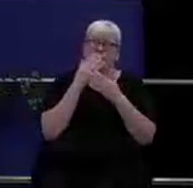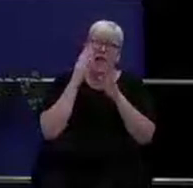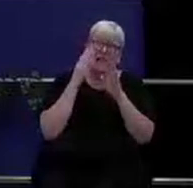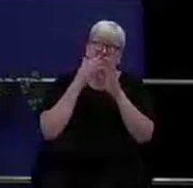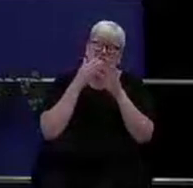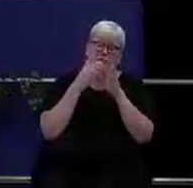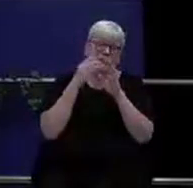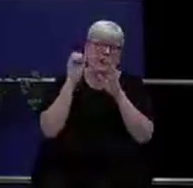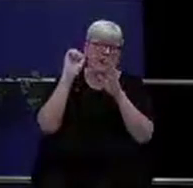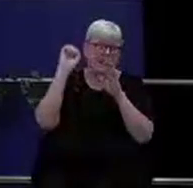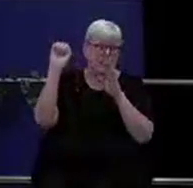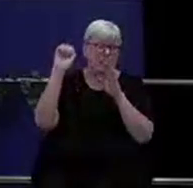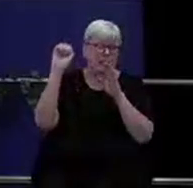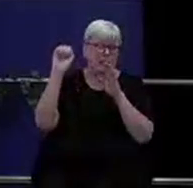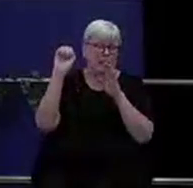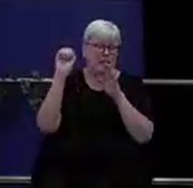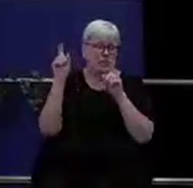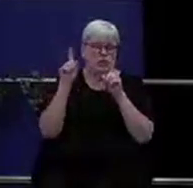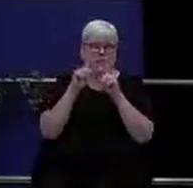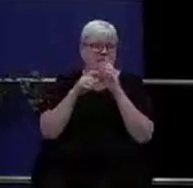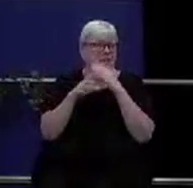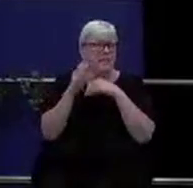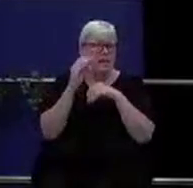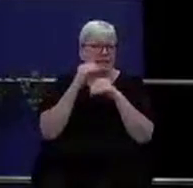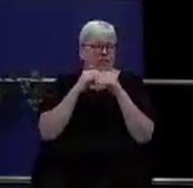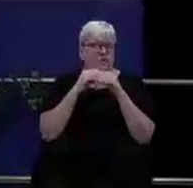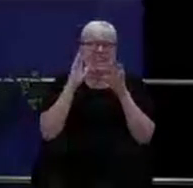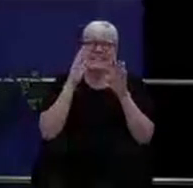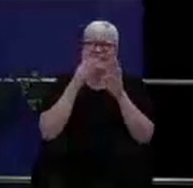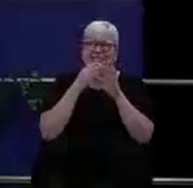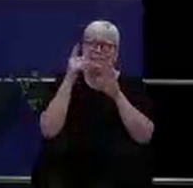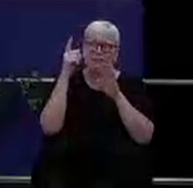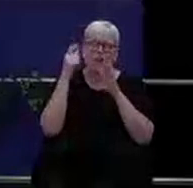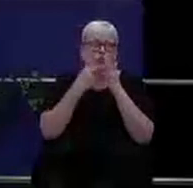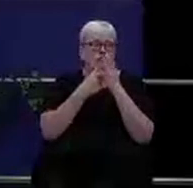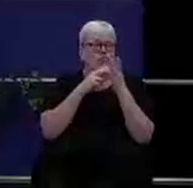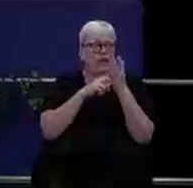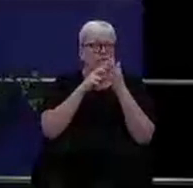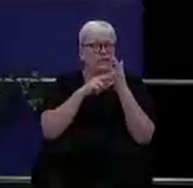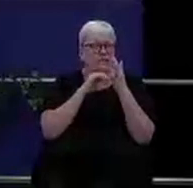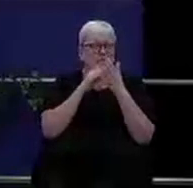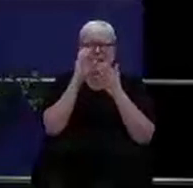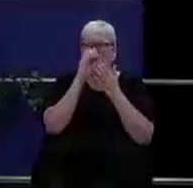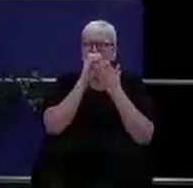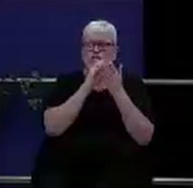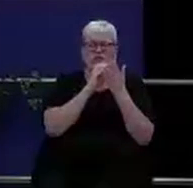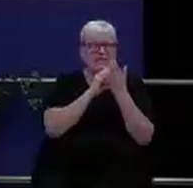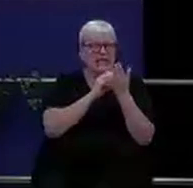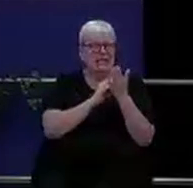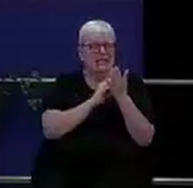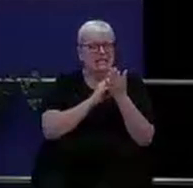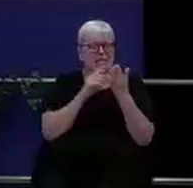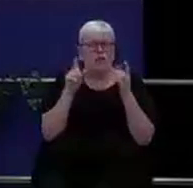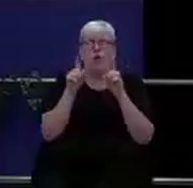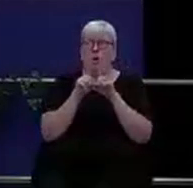by that, it's not necessarily the same as anthropomorphism. It's more like identifying with ravens' characteristics. And they also, with